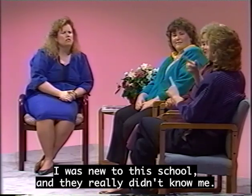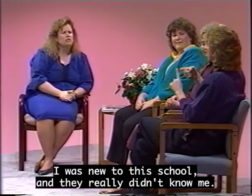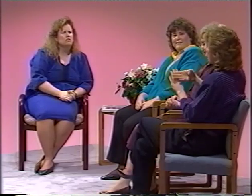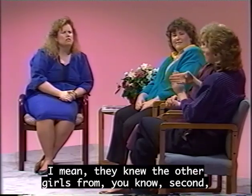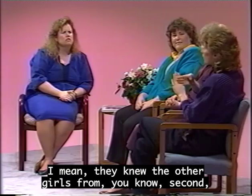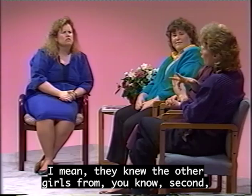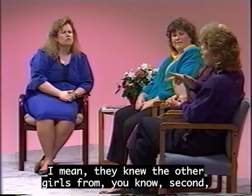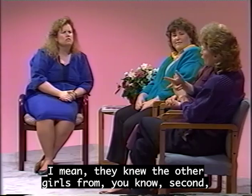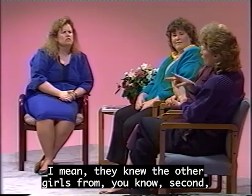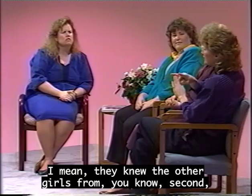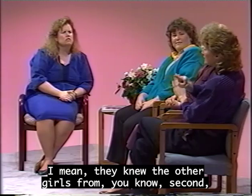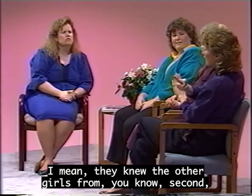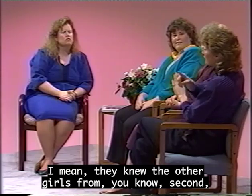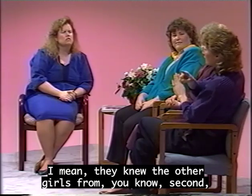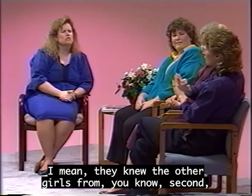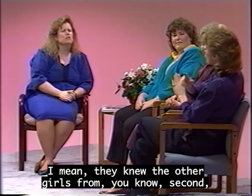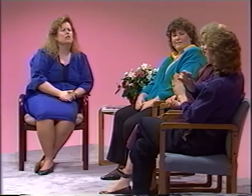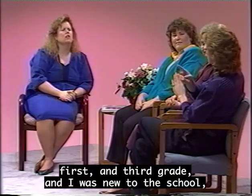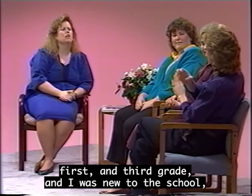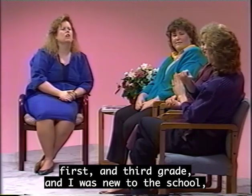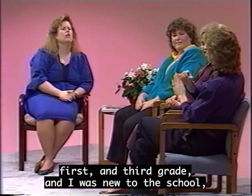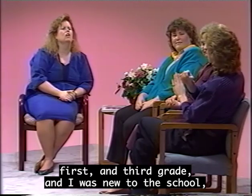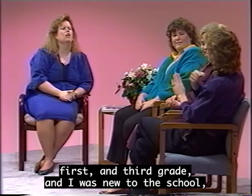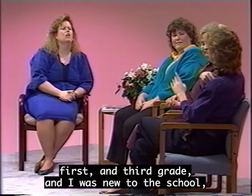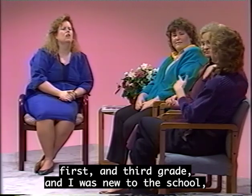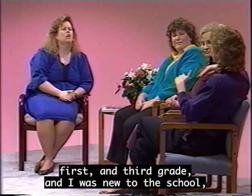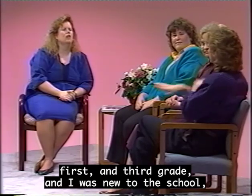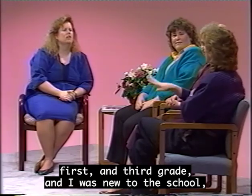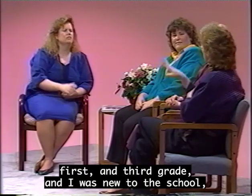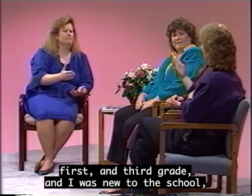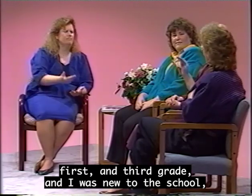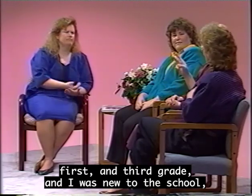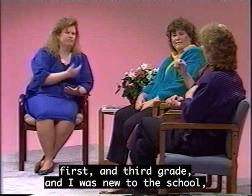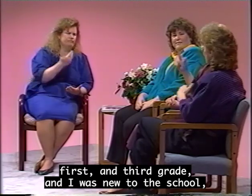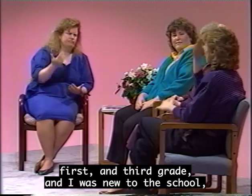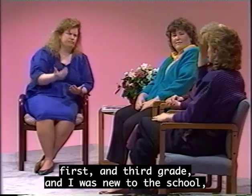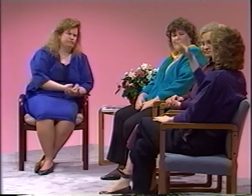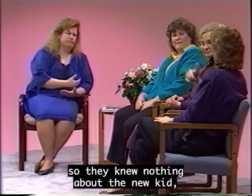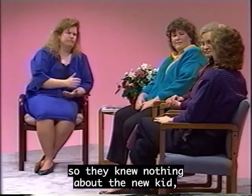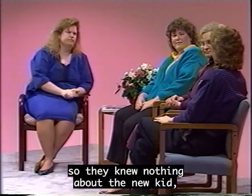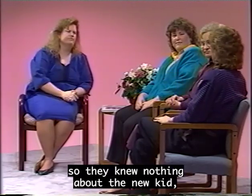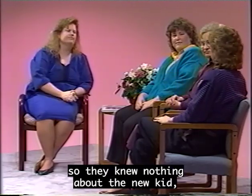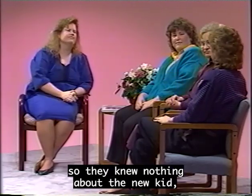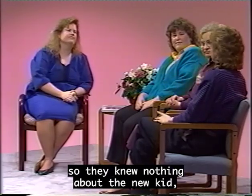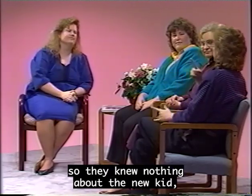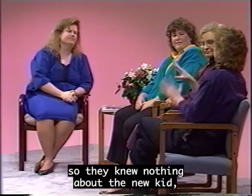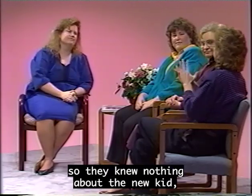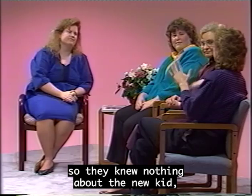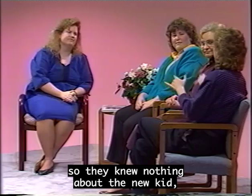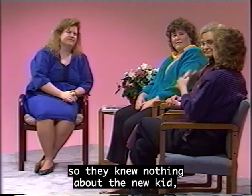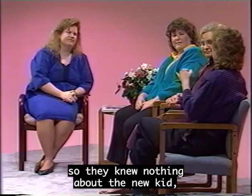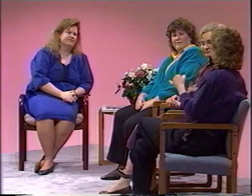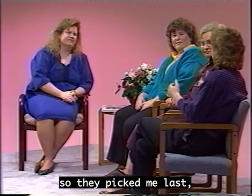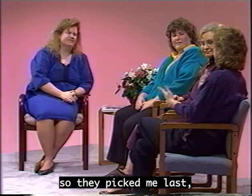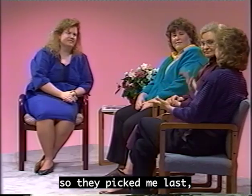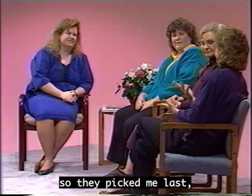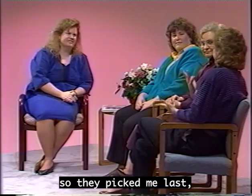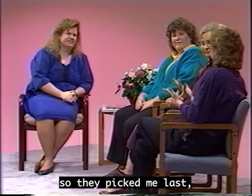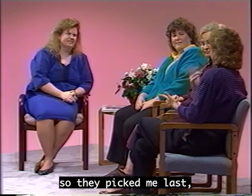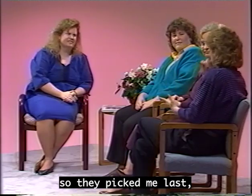I mean, they knew the other girls from, second, first, and third grade, and I was new to this school, so they knew nothing about me. You were the new kid. So they picked me